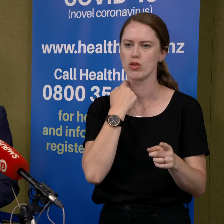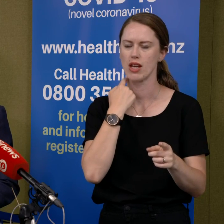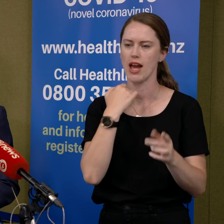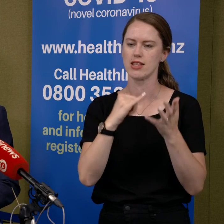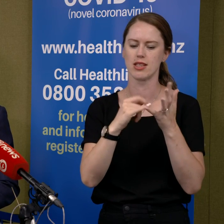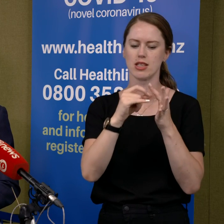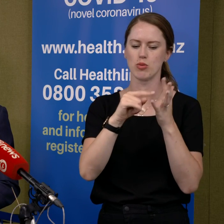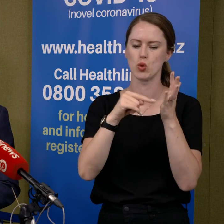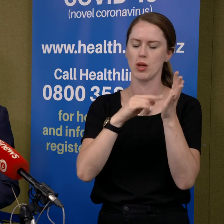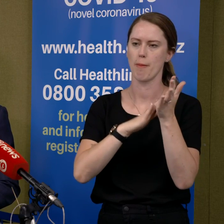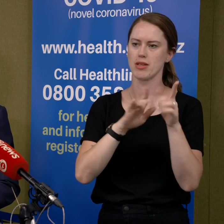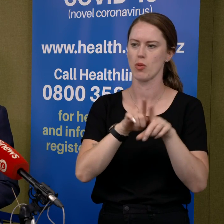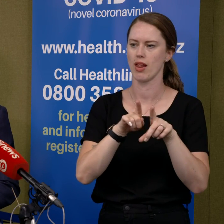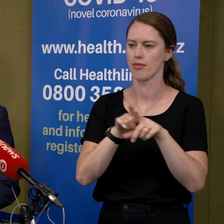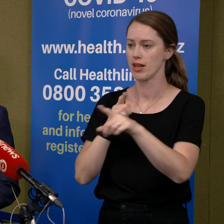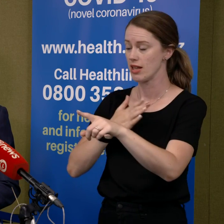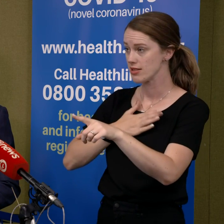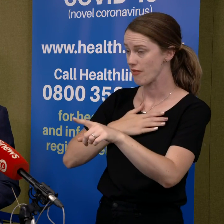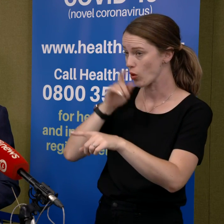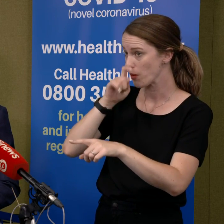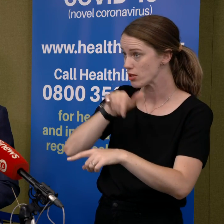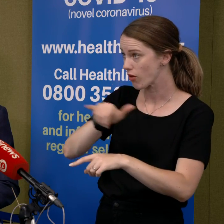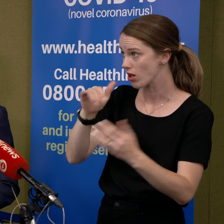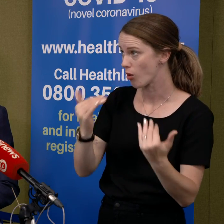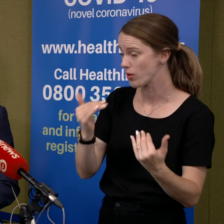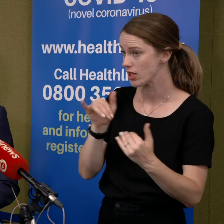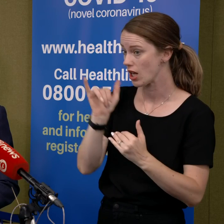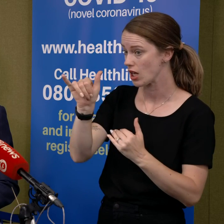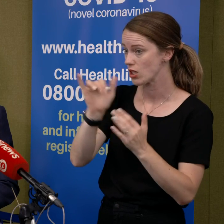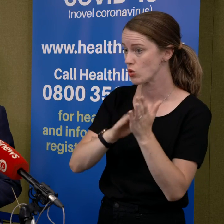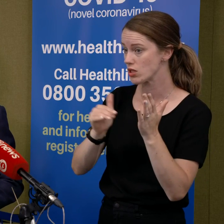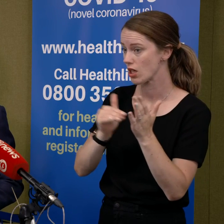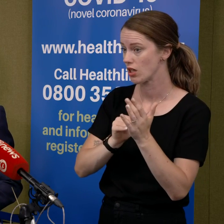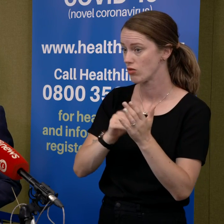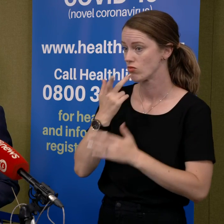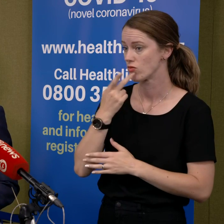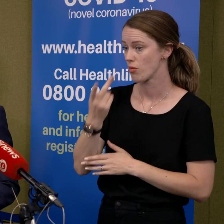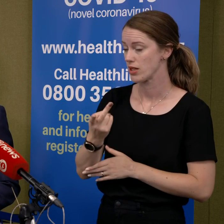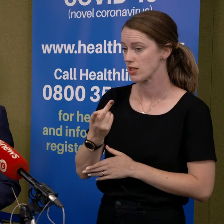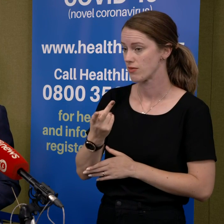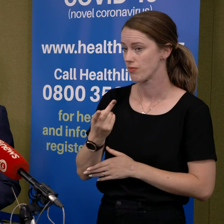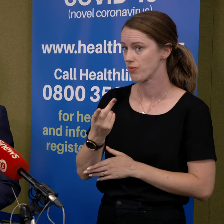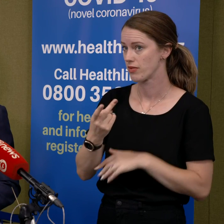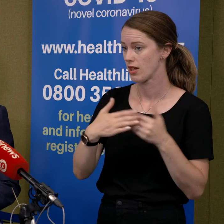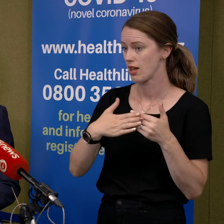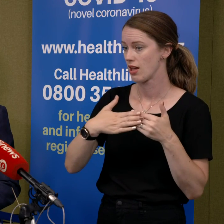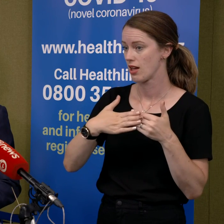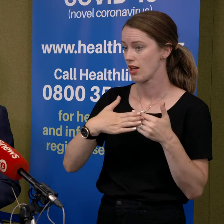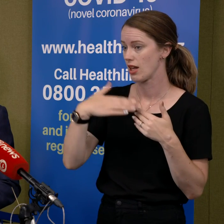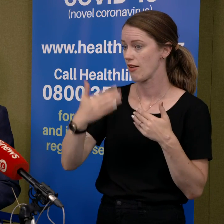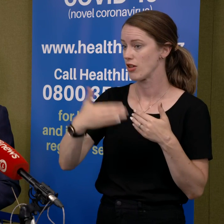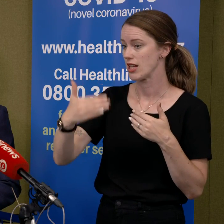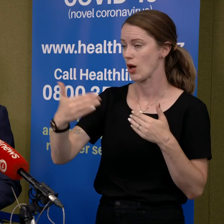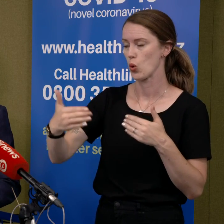sample if indicated. Would you say it's safe for Kiwis to fly at the moment? We've seen in New Zealand reiterate almost on a daily basis at the moment